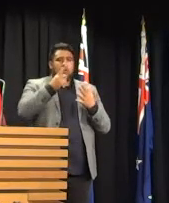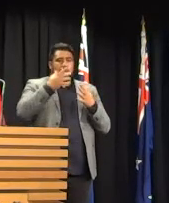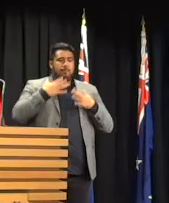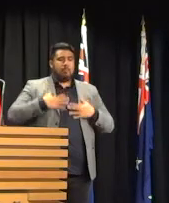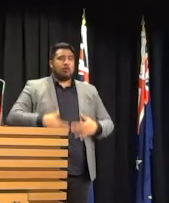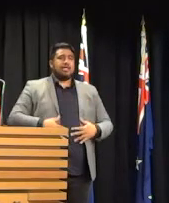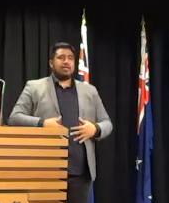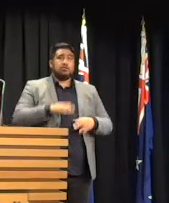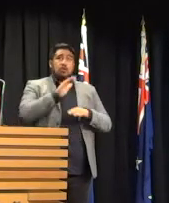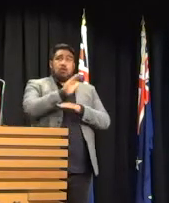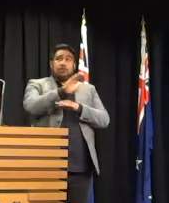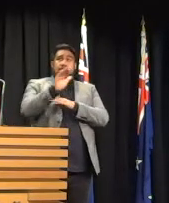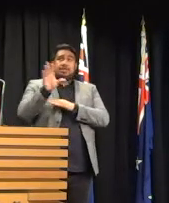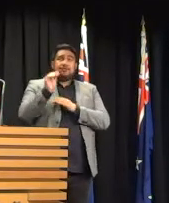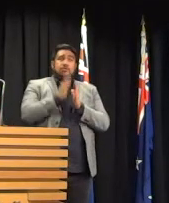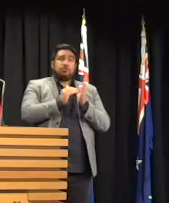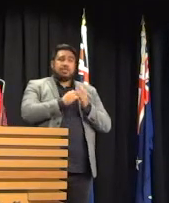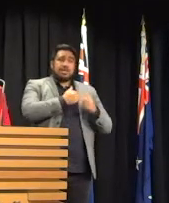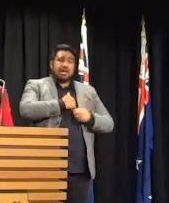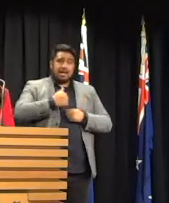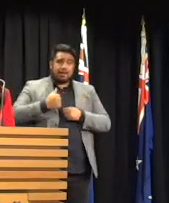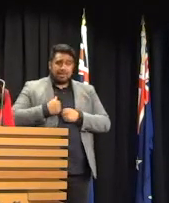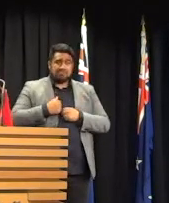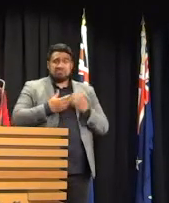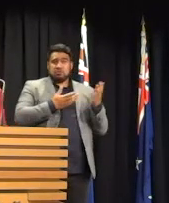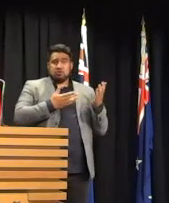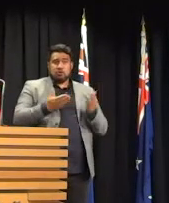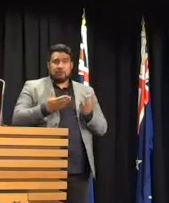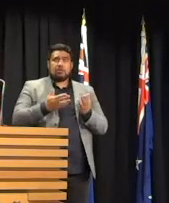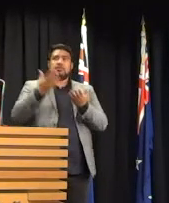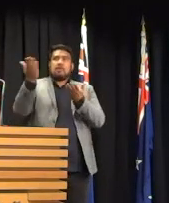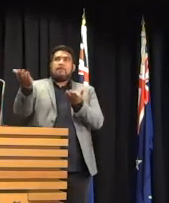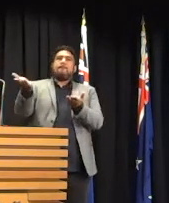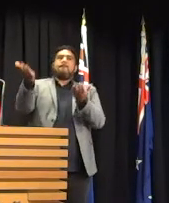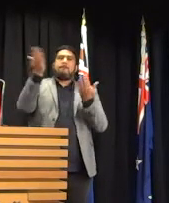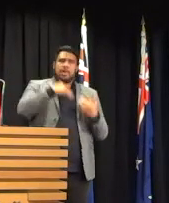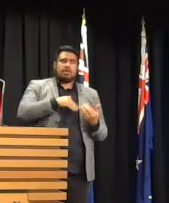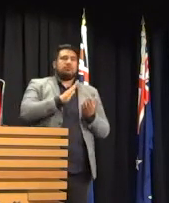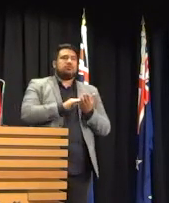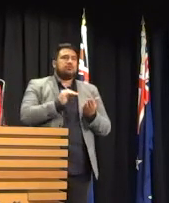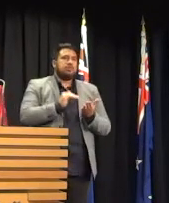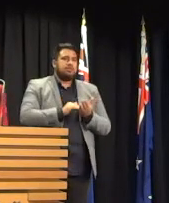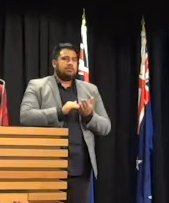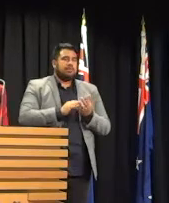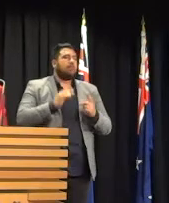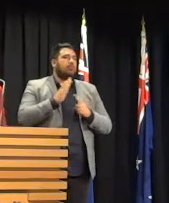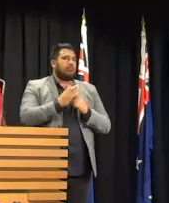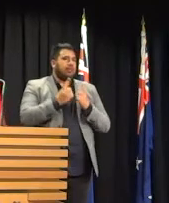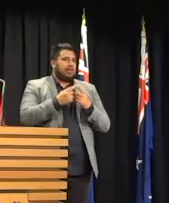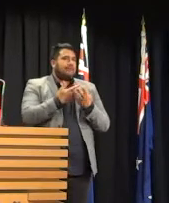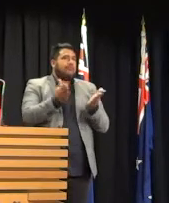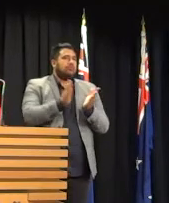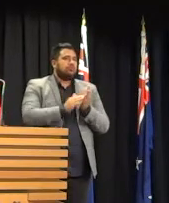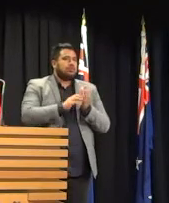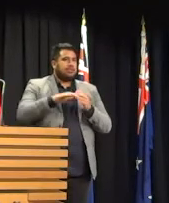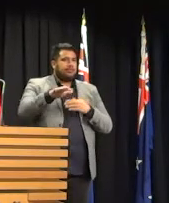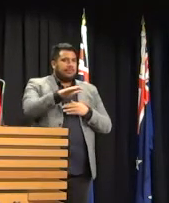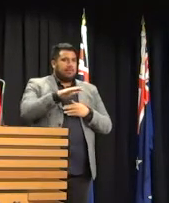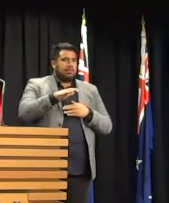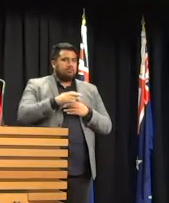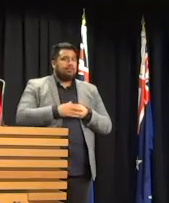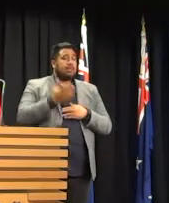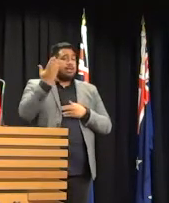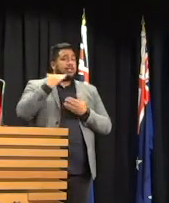is incredibly important to family members and also service personnel. Last month we announced the repatriation of New